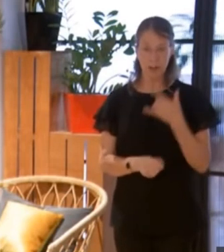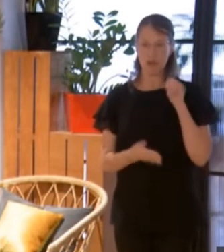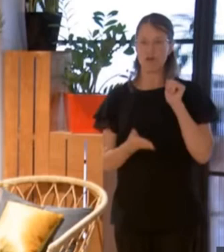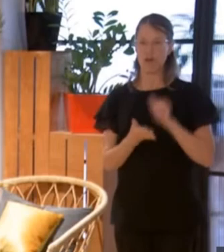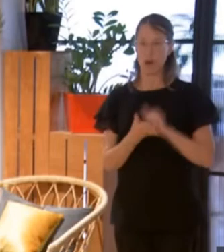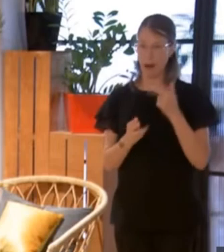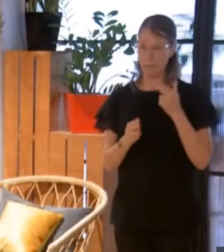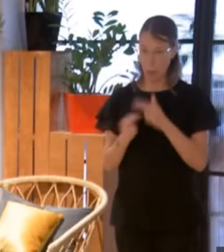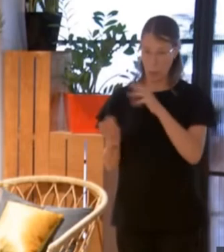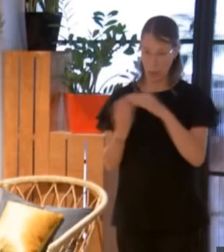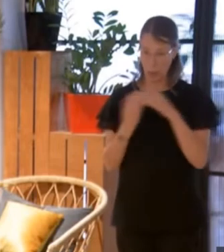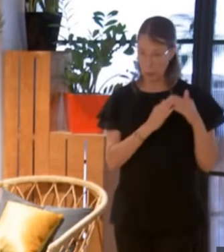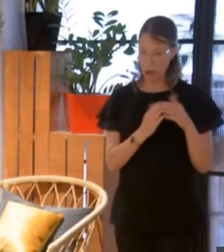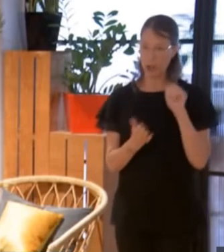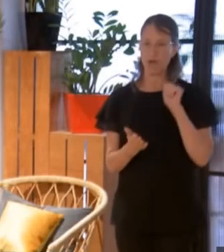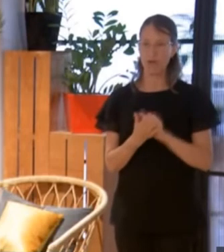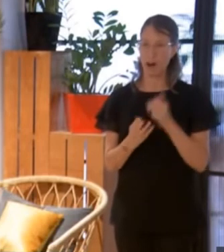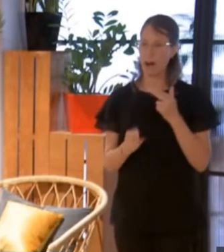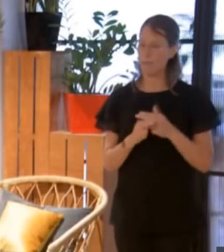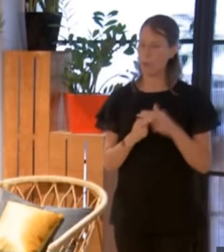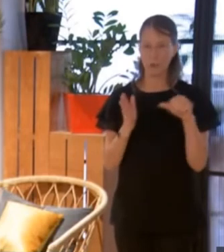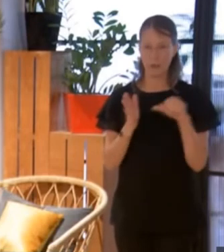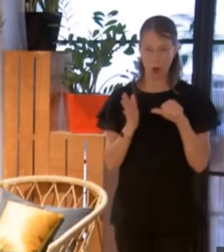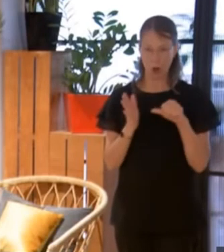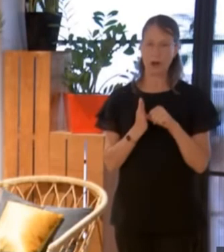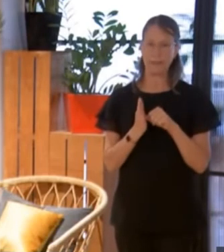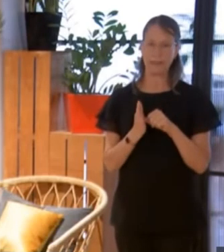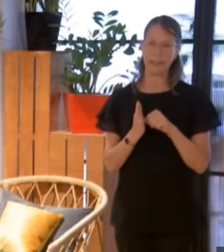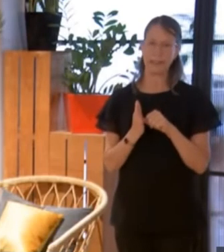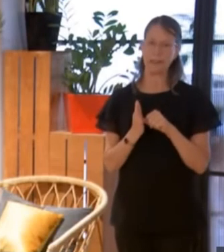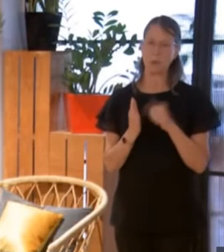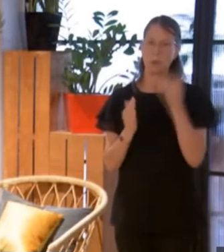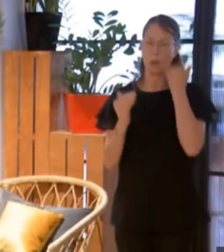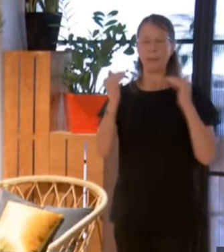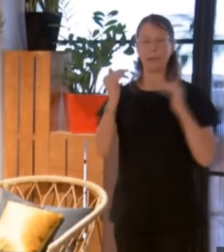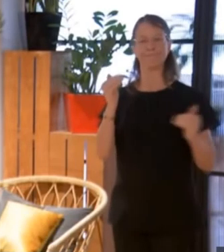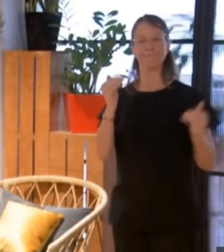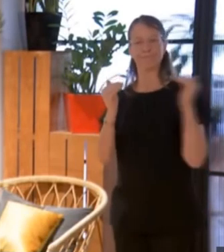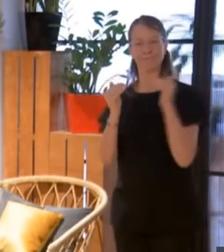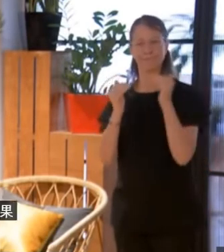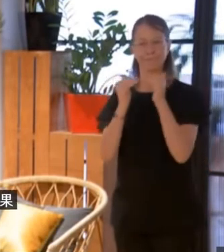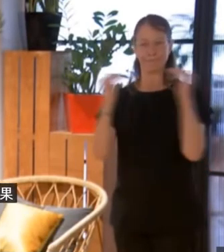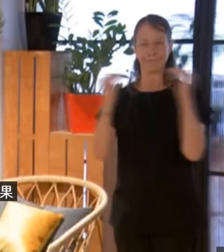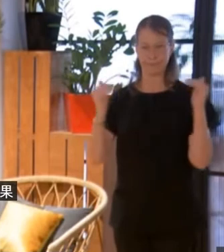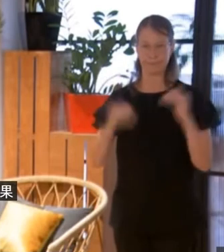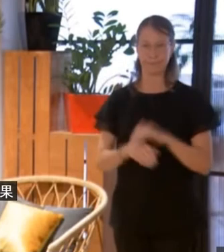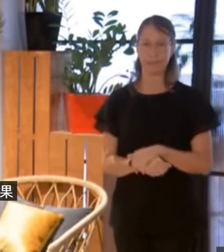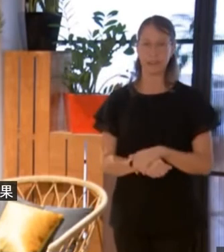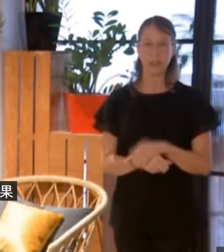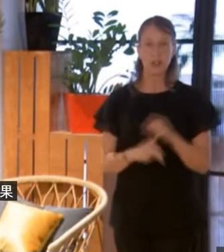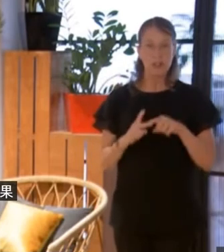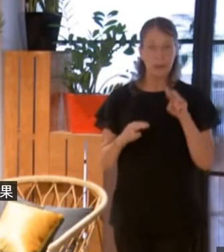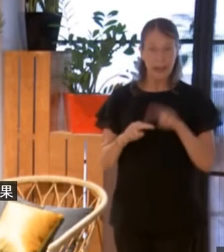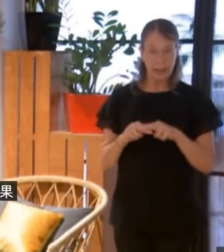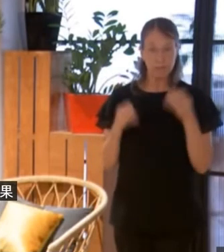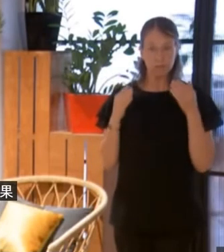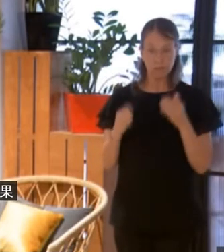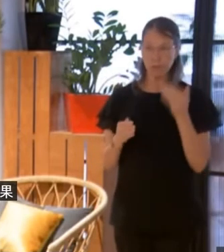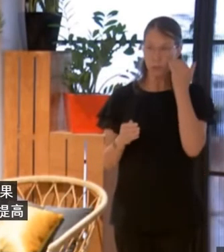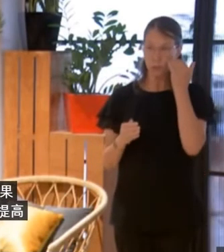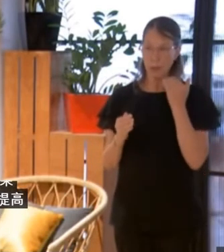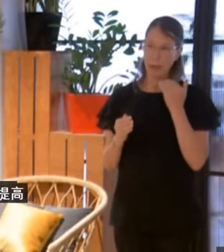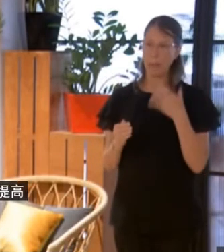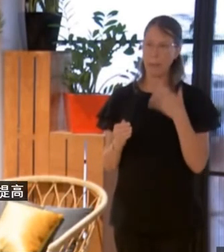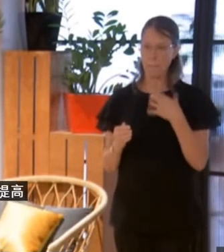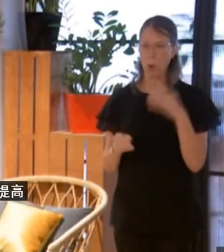society, it's the right thing to do for our economy. We know that in New South Wales, that if we lift the female participation